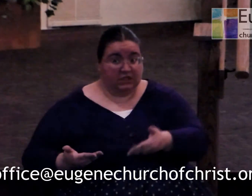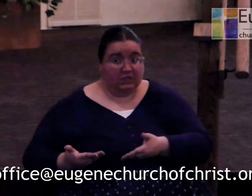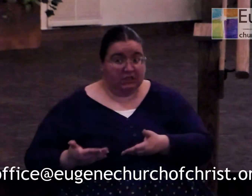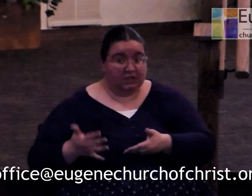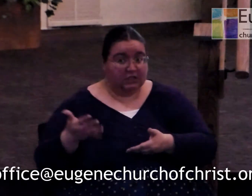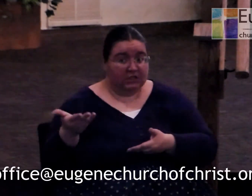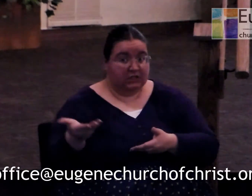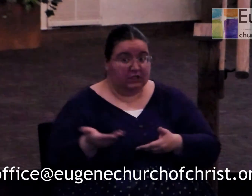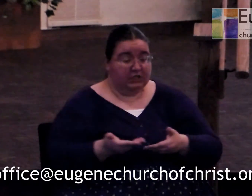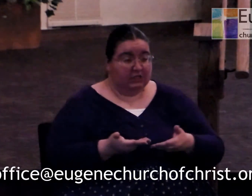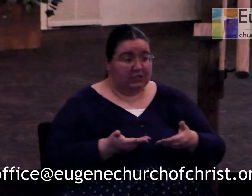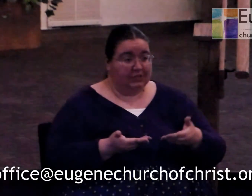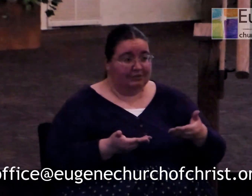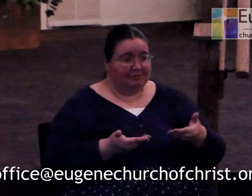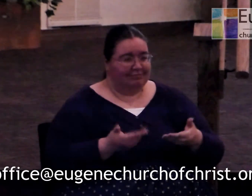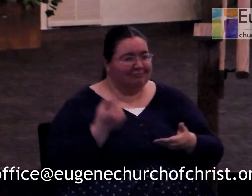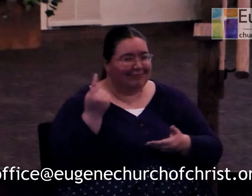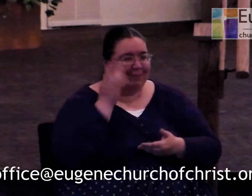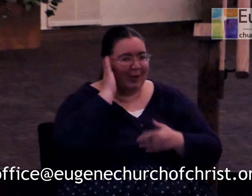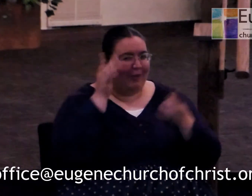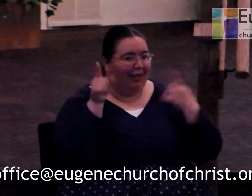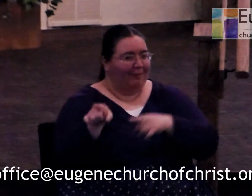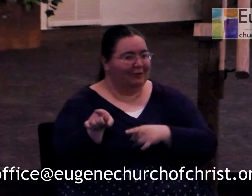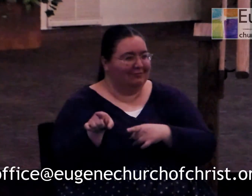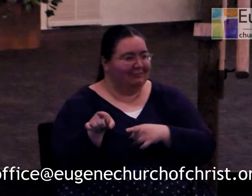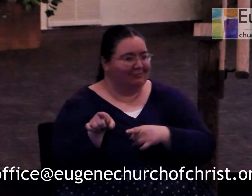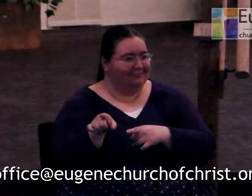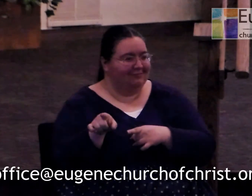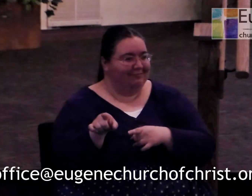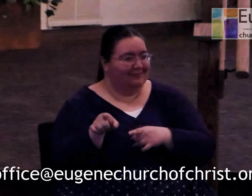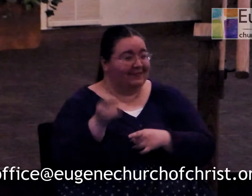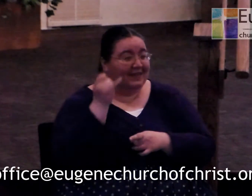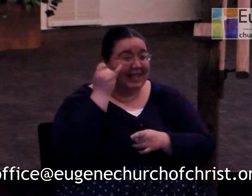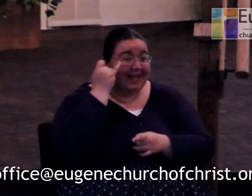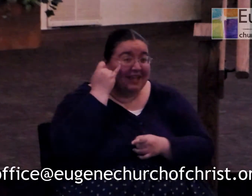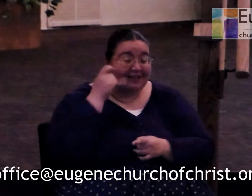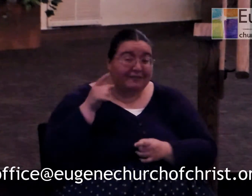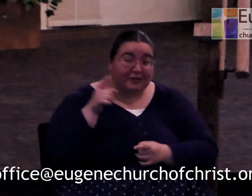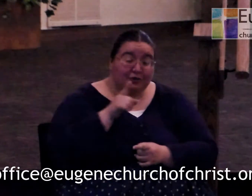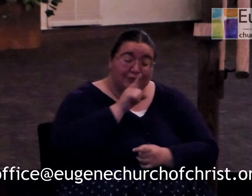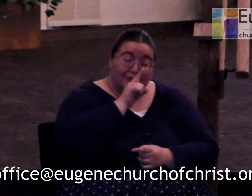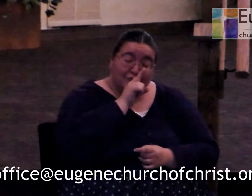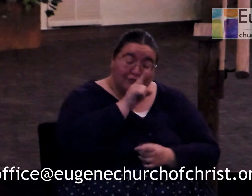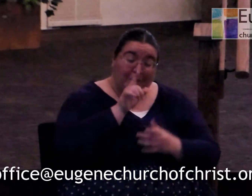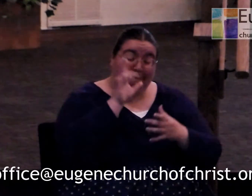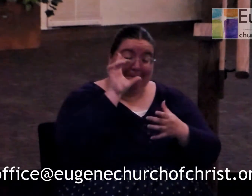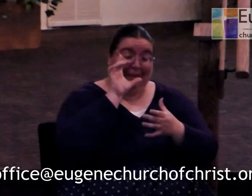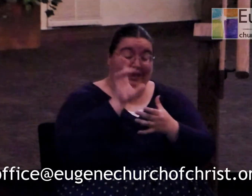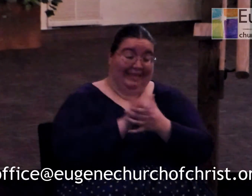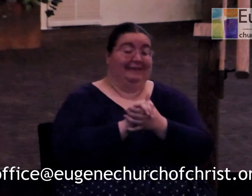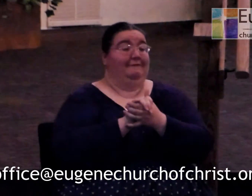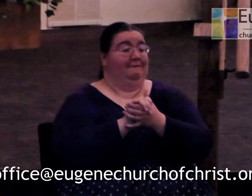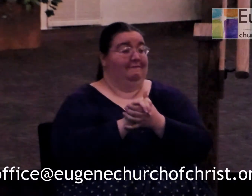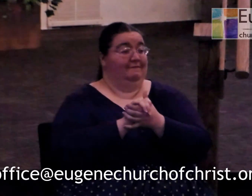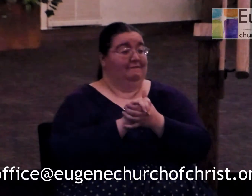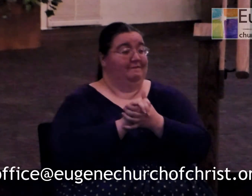happen. If we really, truly believe this and do this, it is not going to be the same as it was